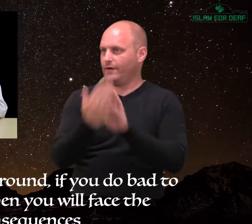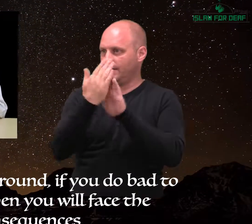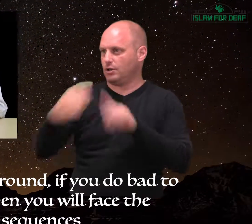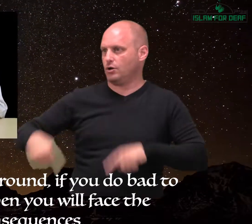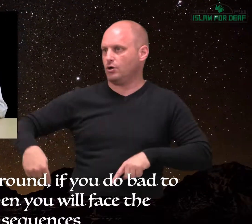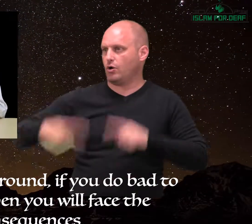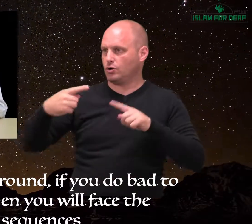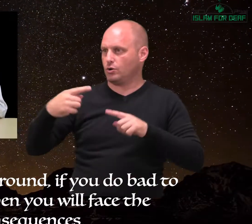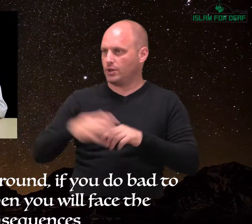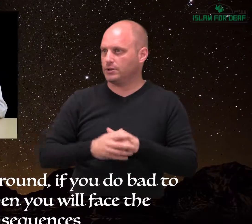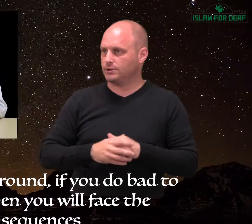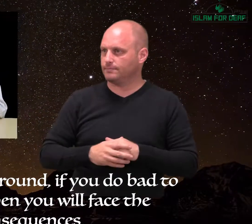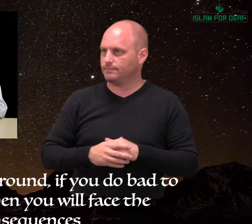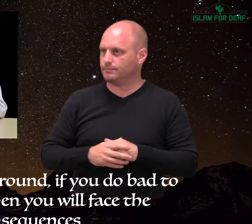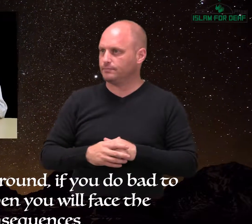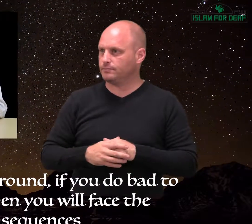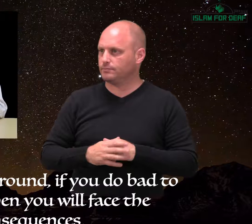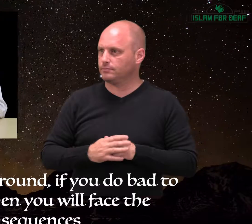consequences.